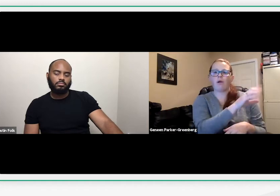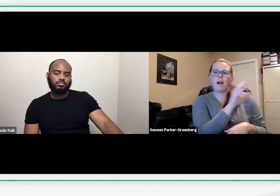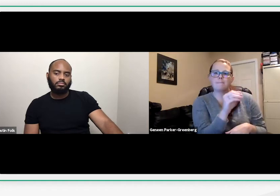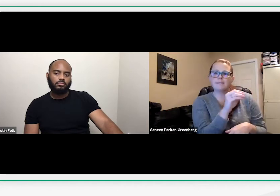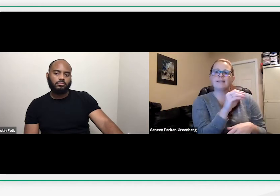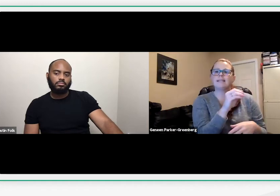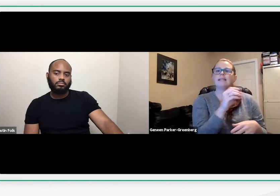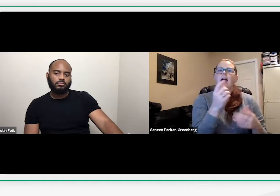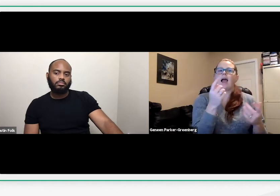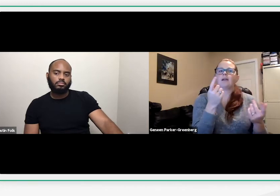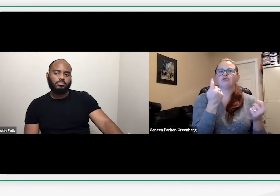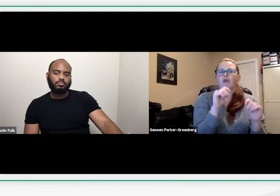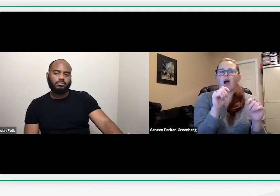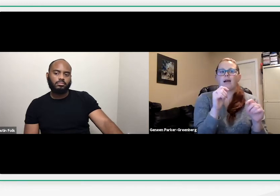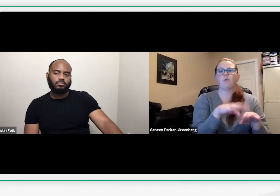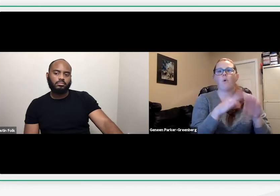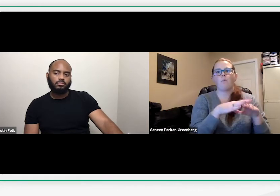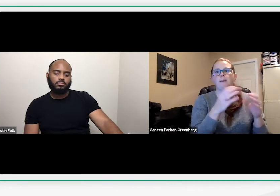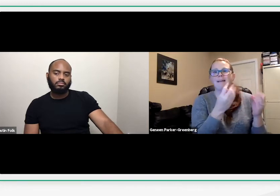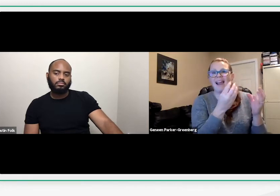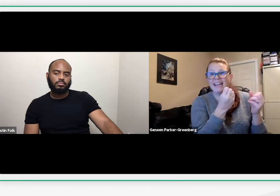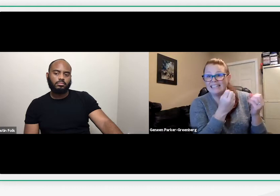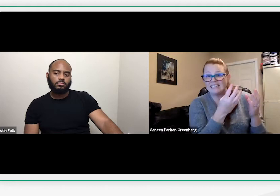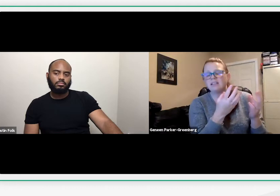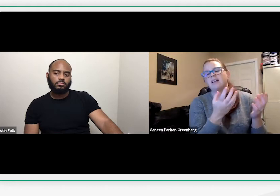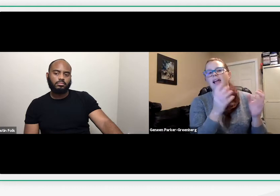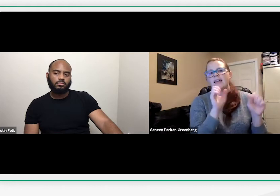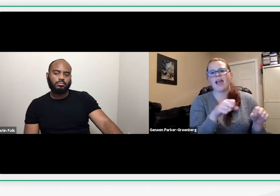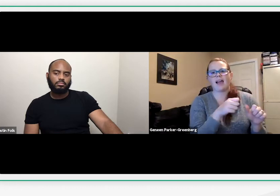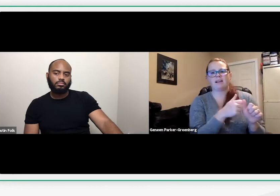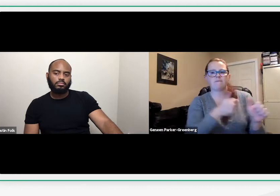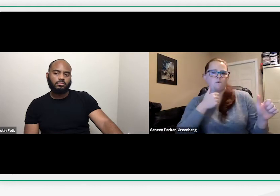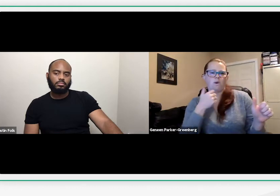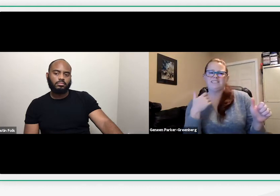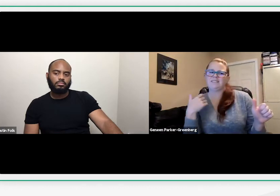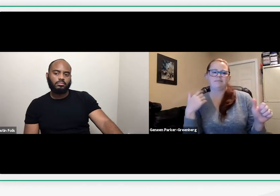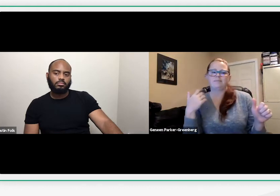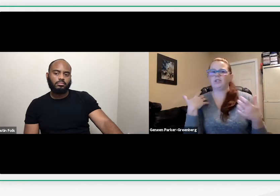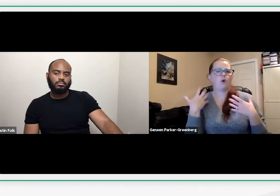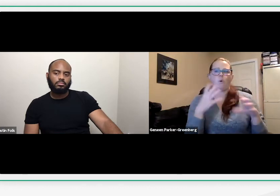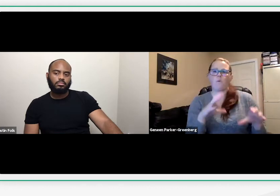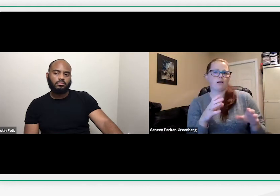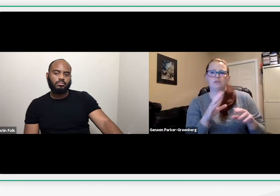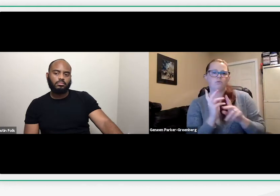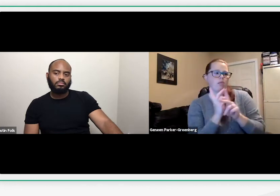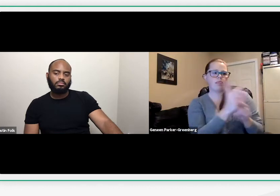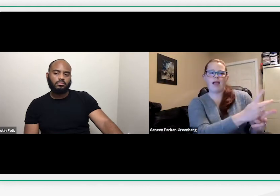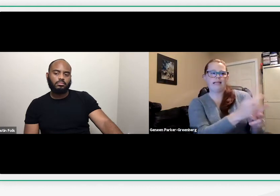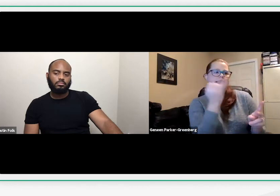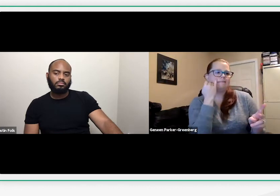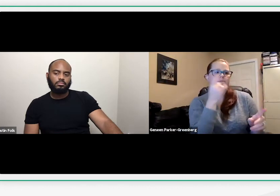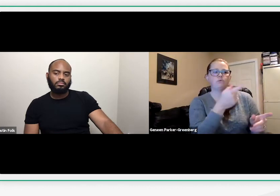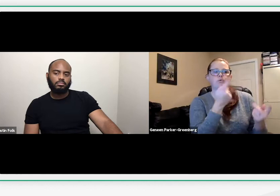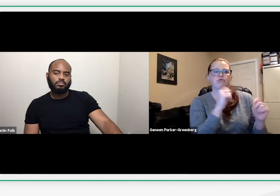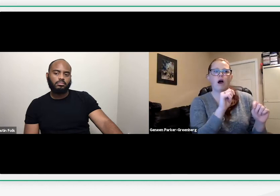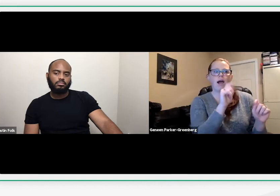creditors will see that you're applying for that same product with other companies and that you're trying to open many at the same time, and